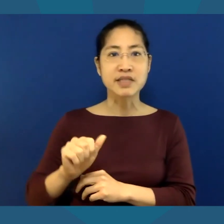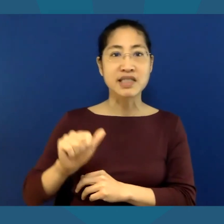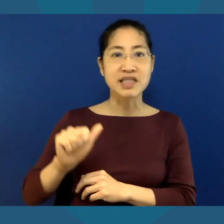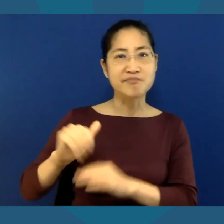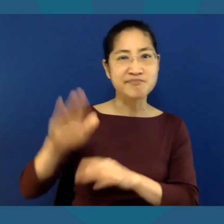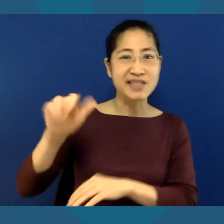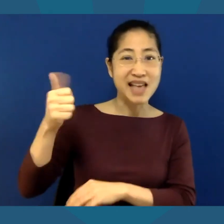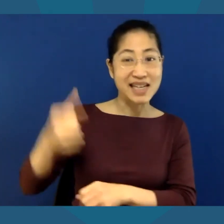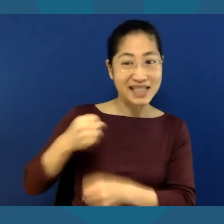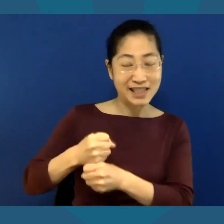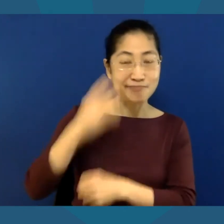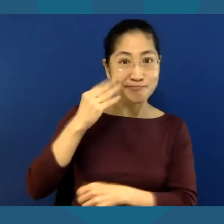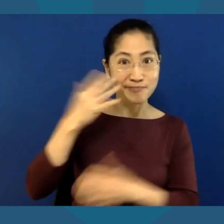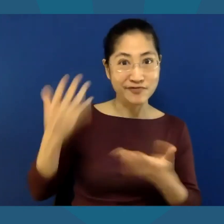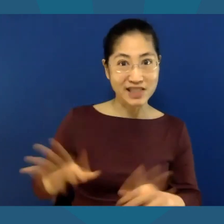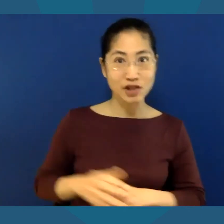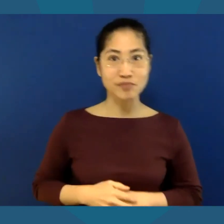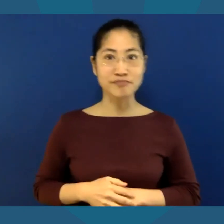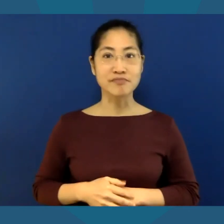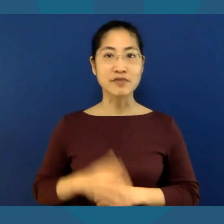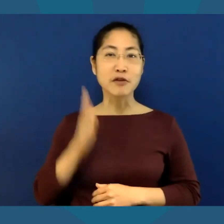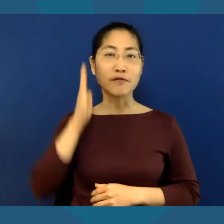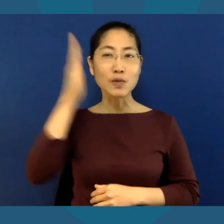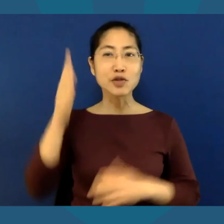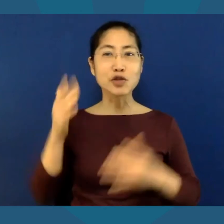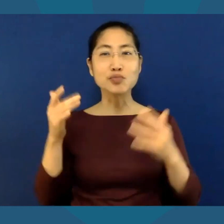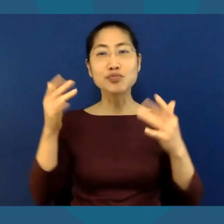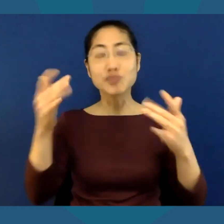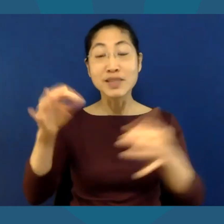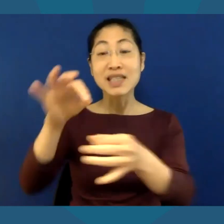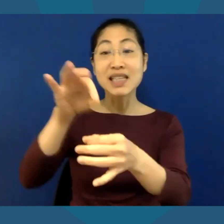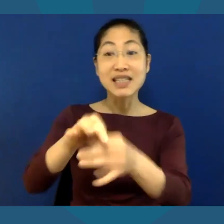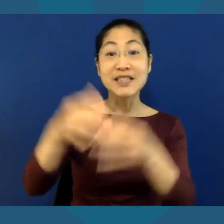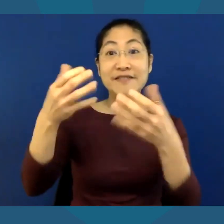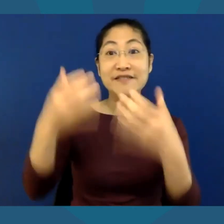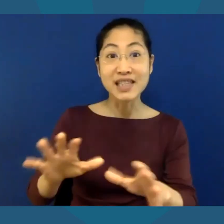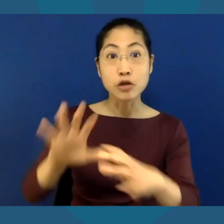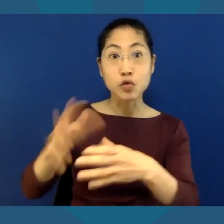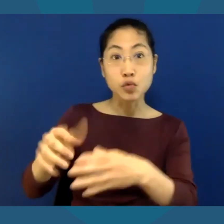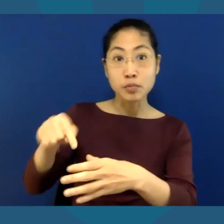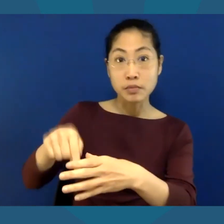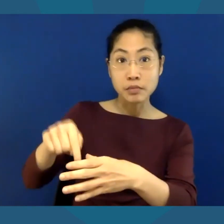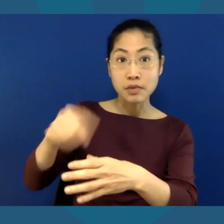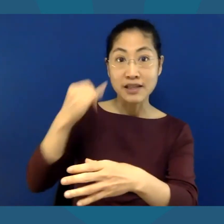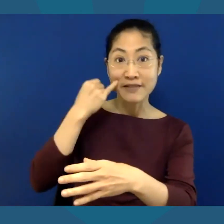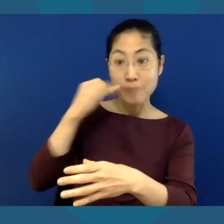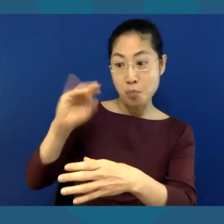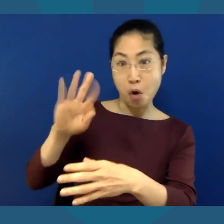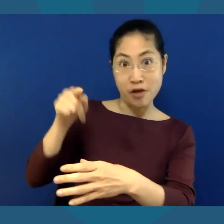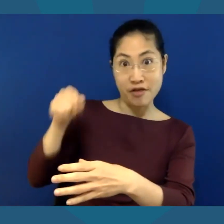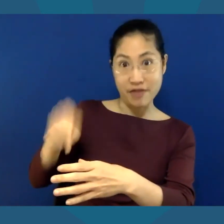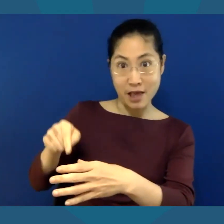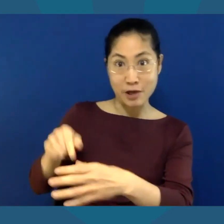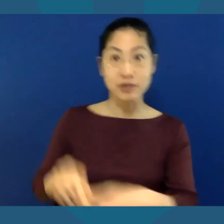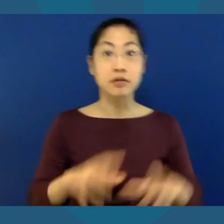Mark will work with fellow colleagues to ensure everything possible is being done by